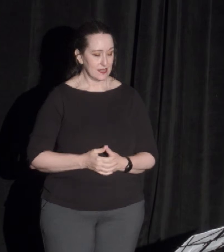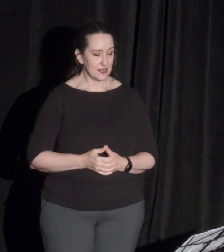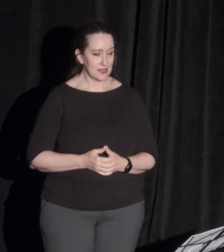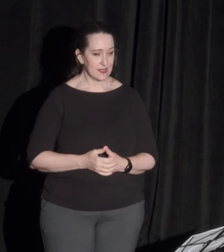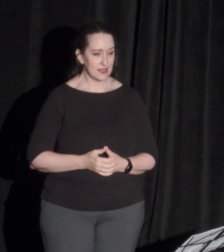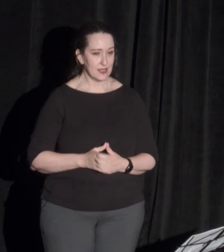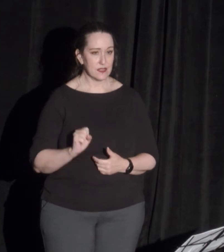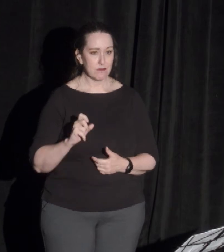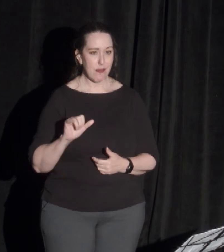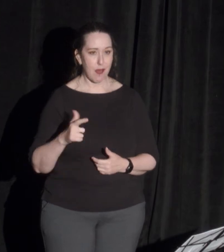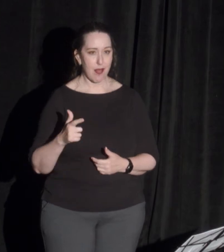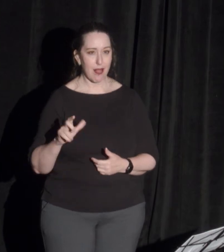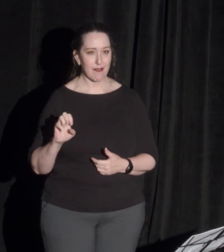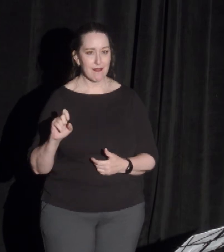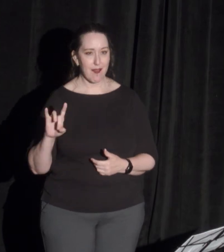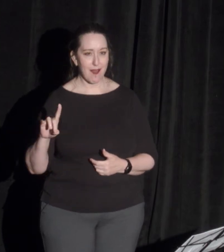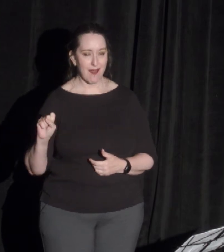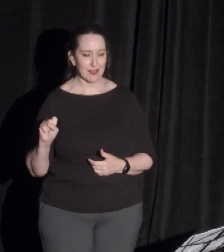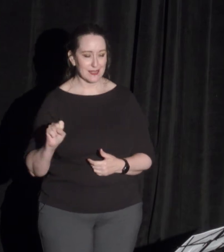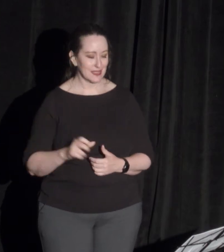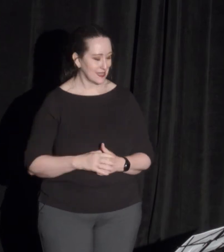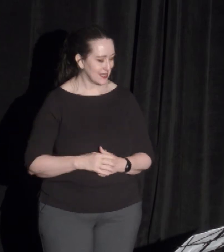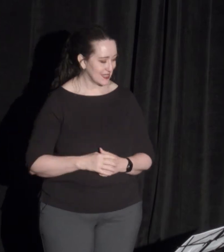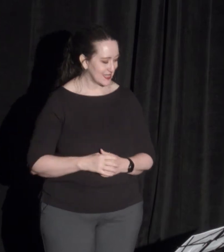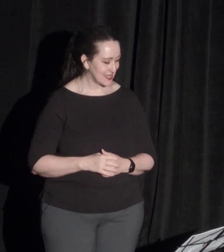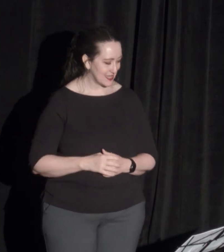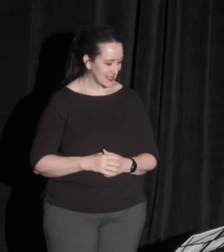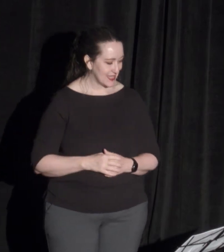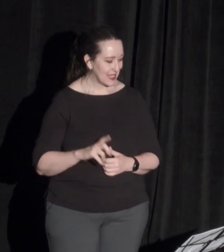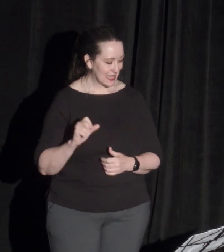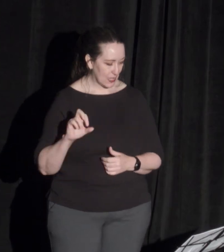Small Gods, Lee Moyer and Shannon McGuire.